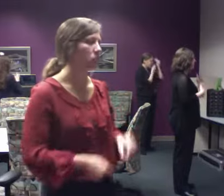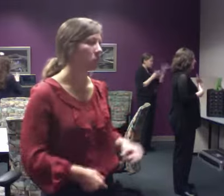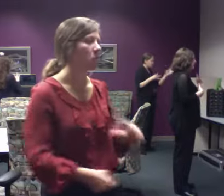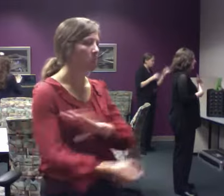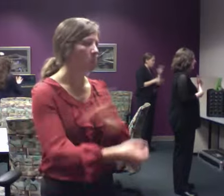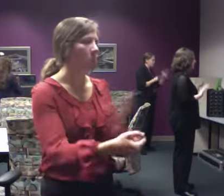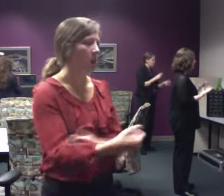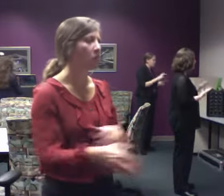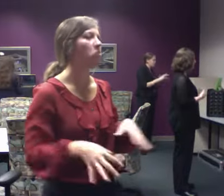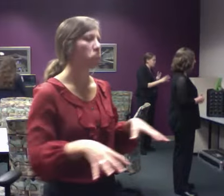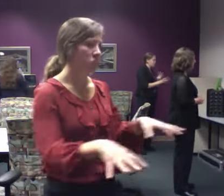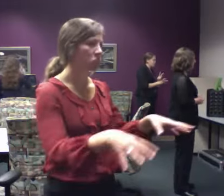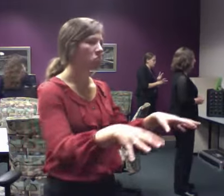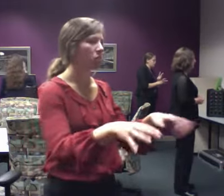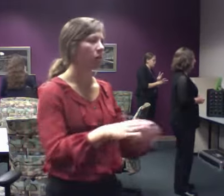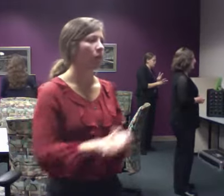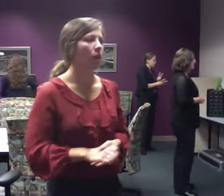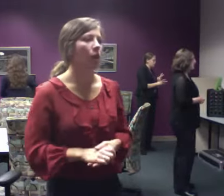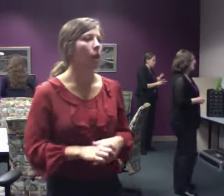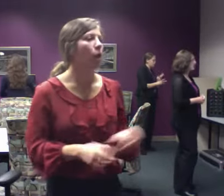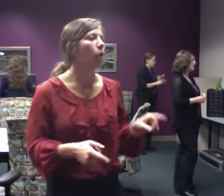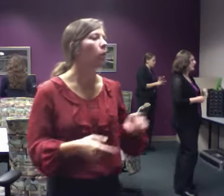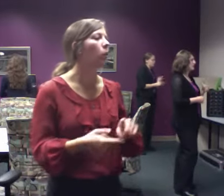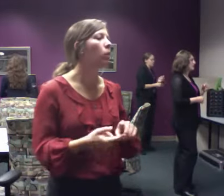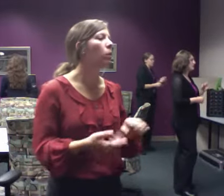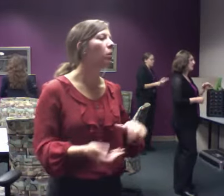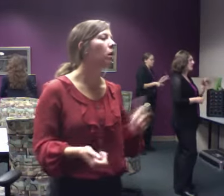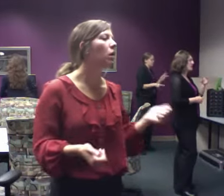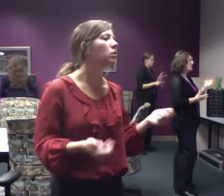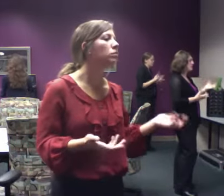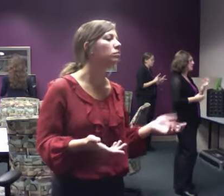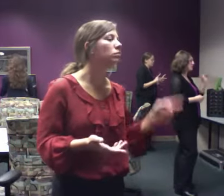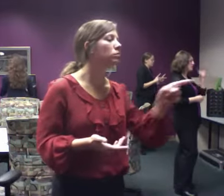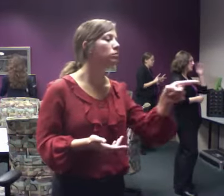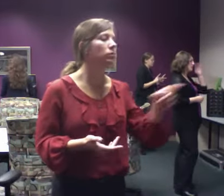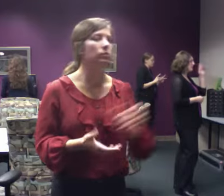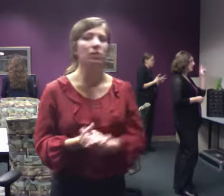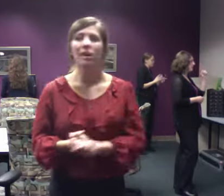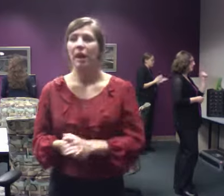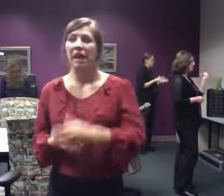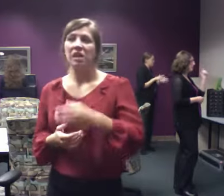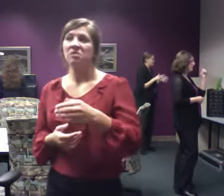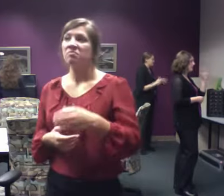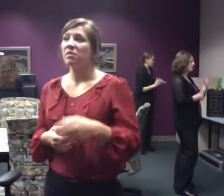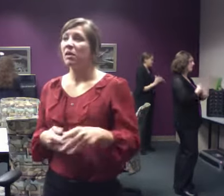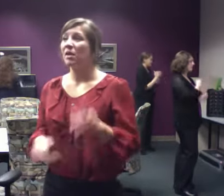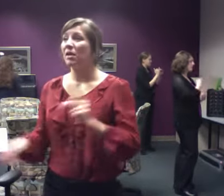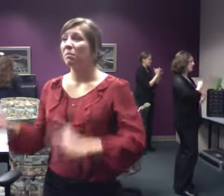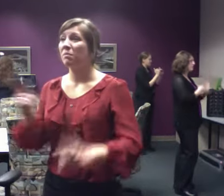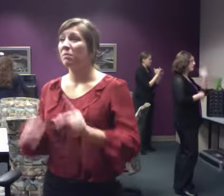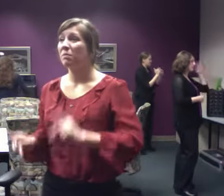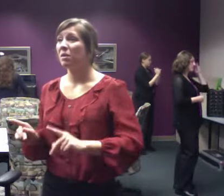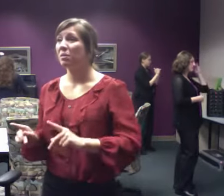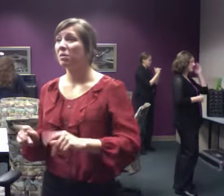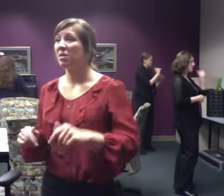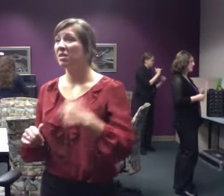out. There were elements in the American Army, General George Patton, that really didn't want